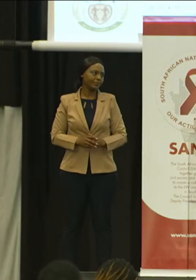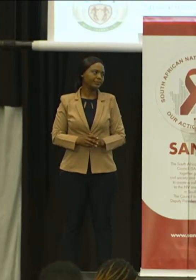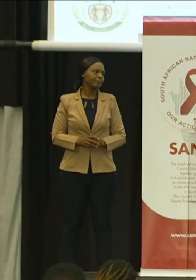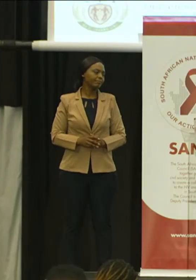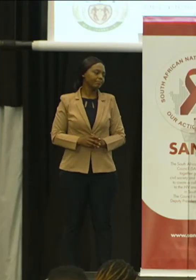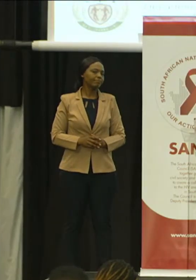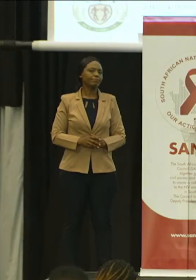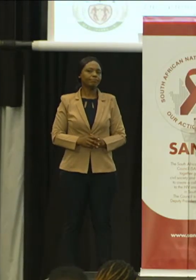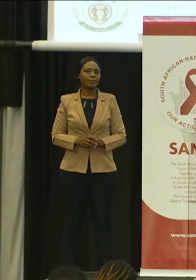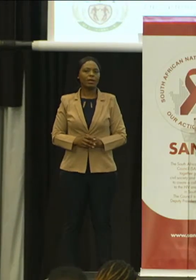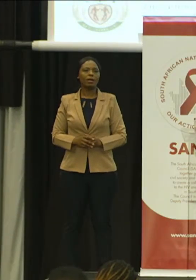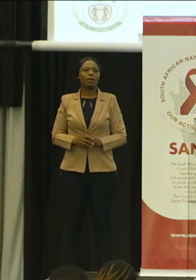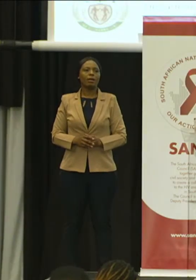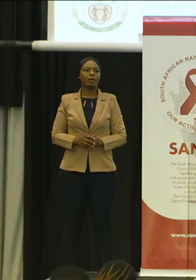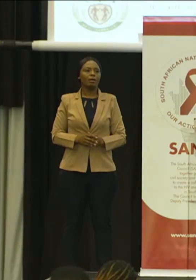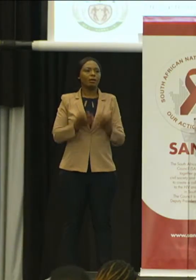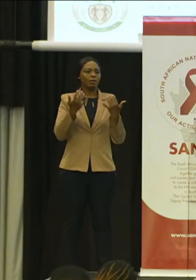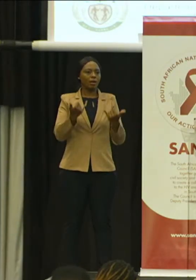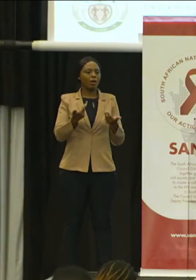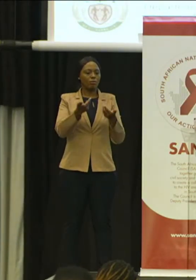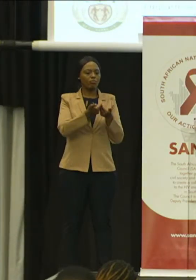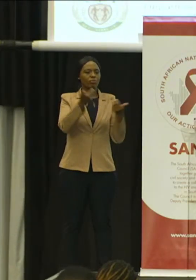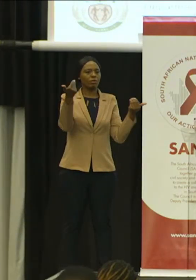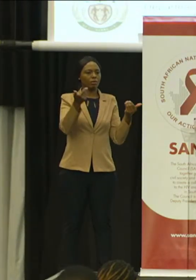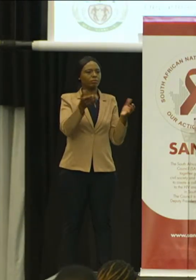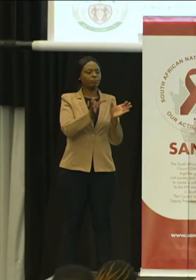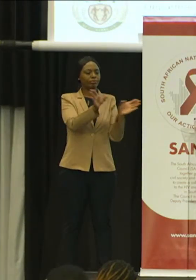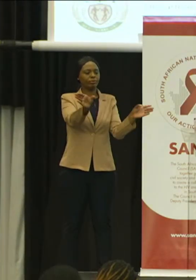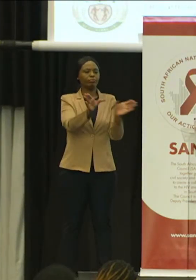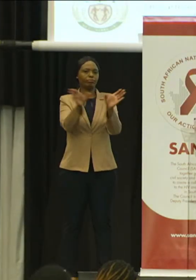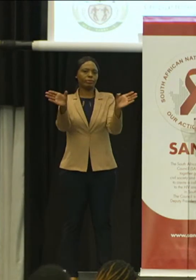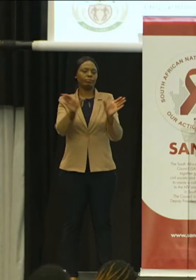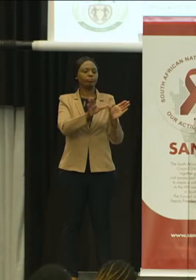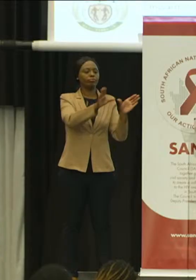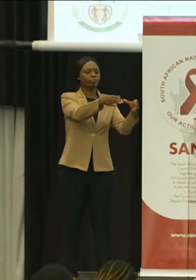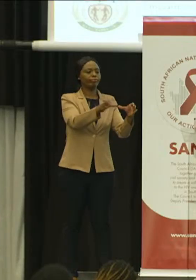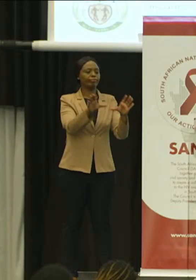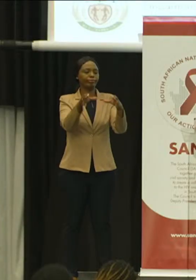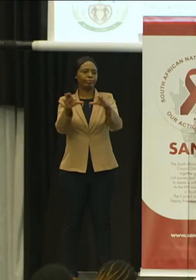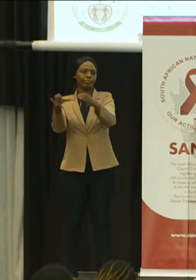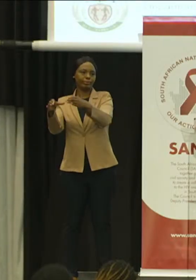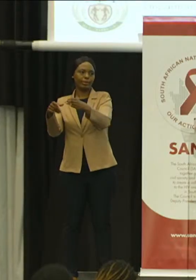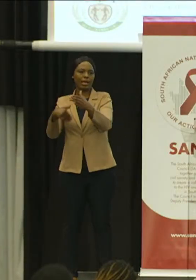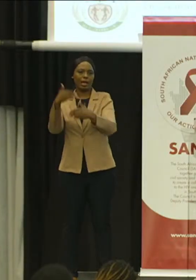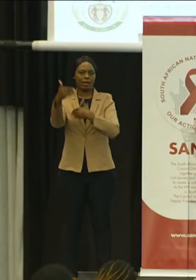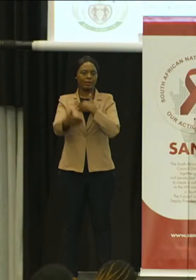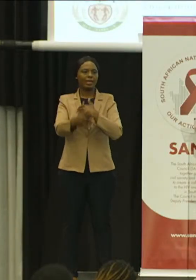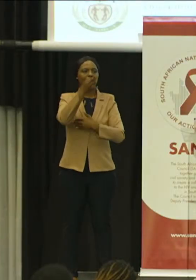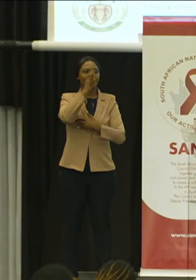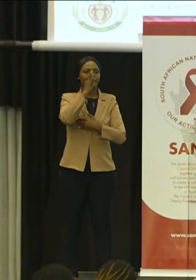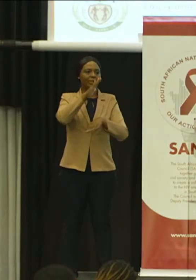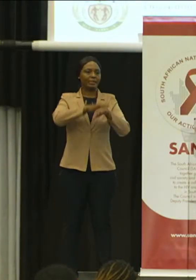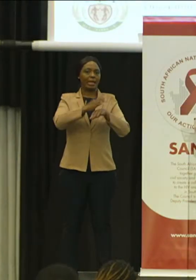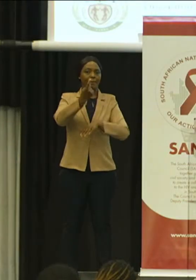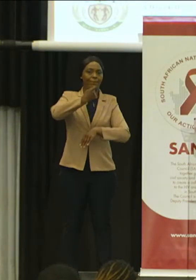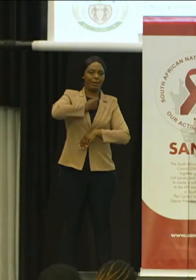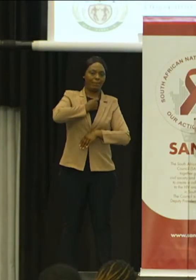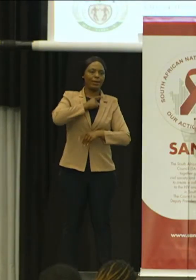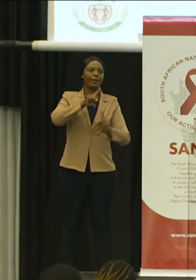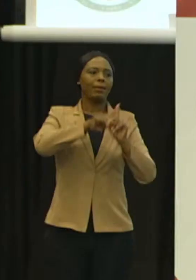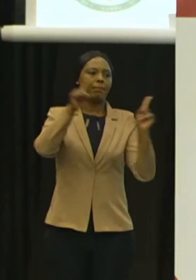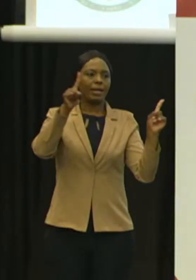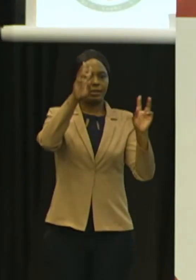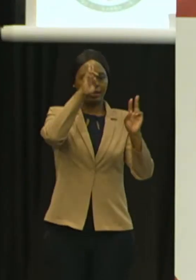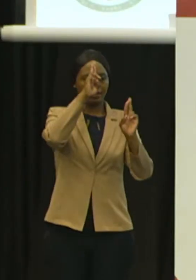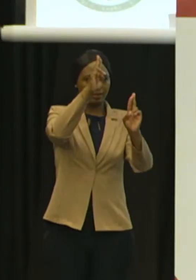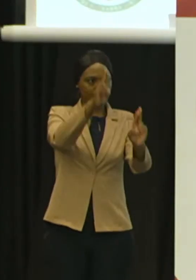So we have the breakaway sessions that will be happening after tea. We do recognize that we're quite over time, but we want to be respectful